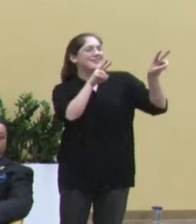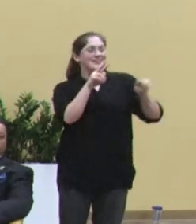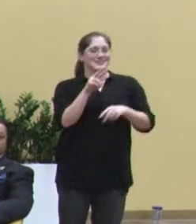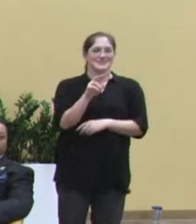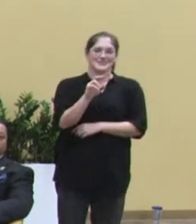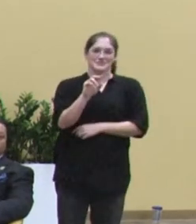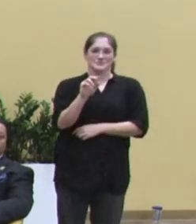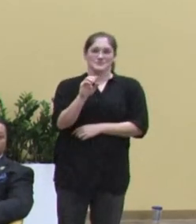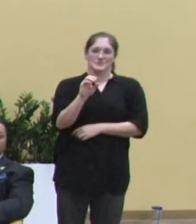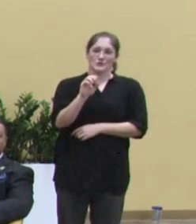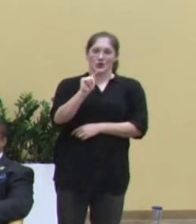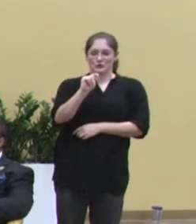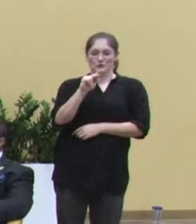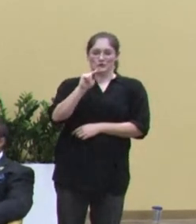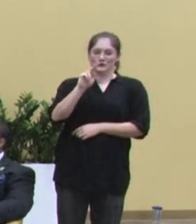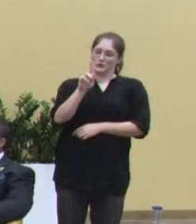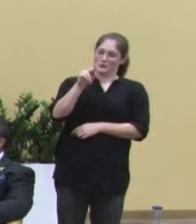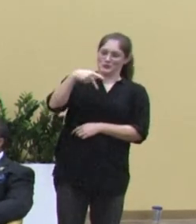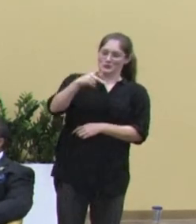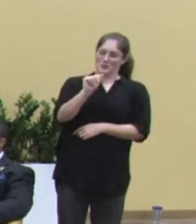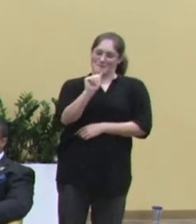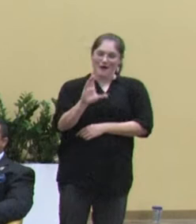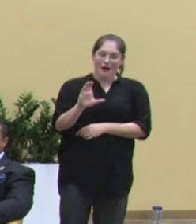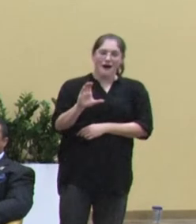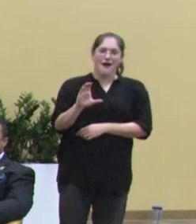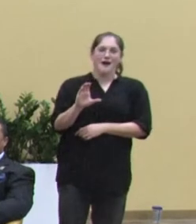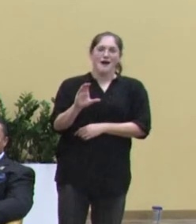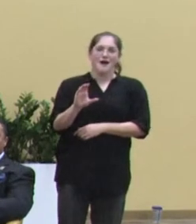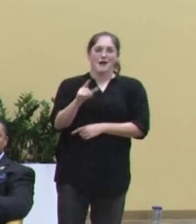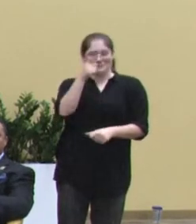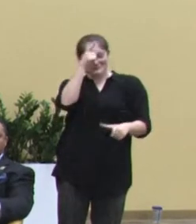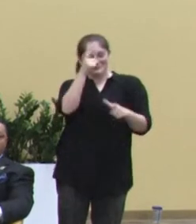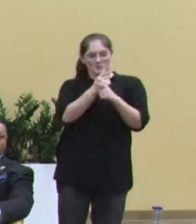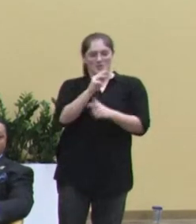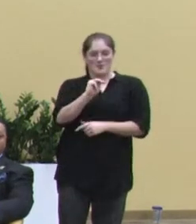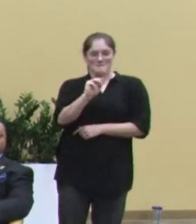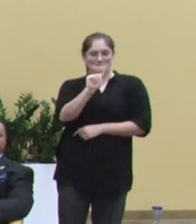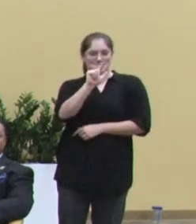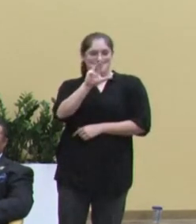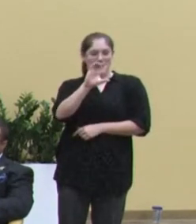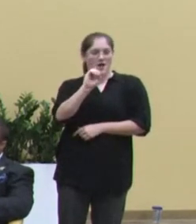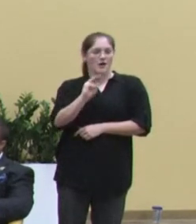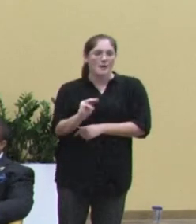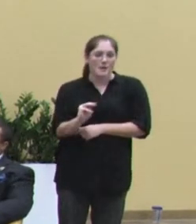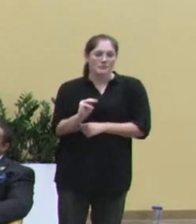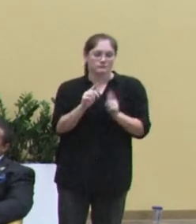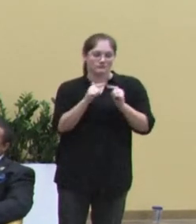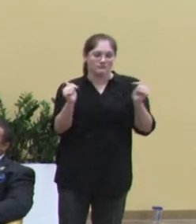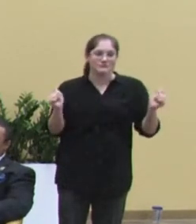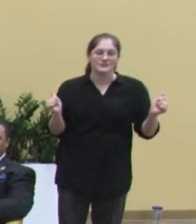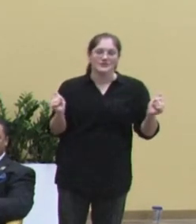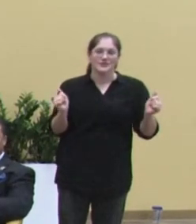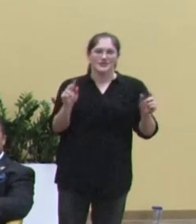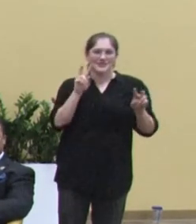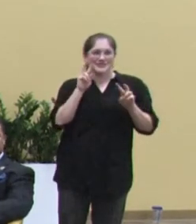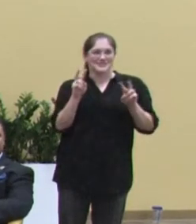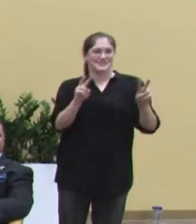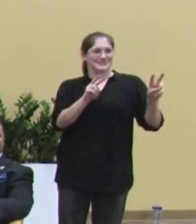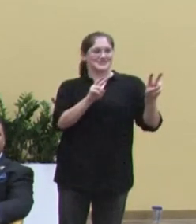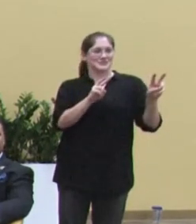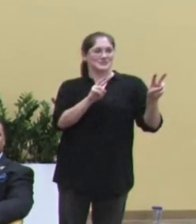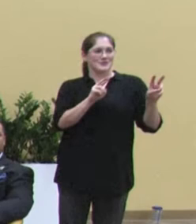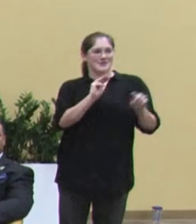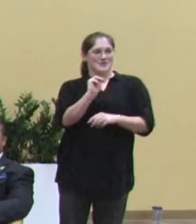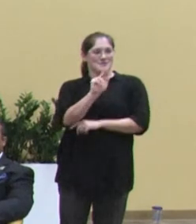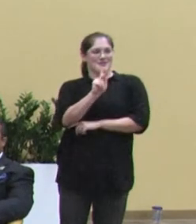Tupac, Brother Malcolm. And we didn't always, we kind of looked at Dr. King as, Dr. King